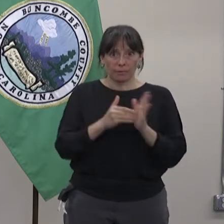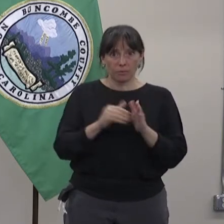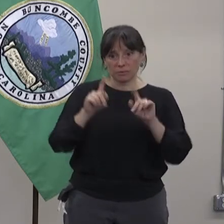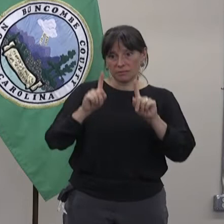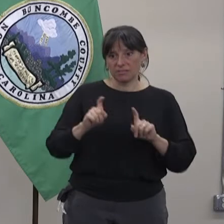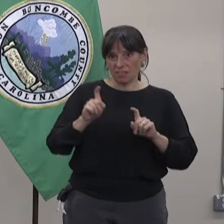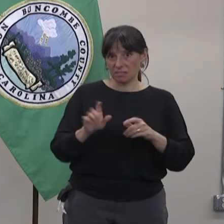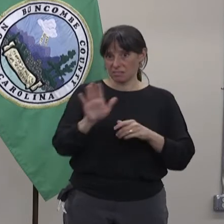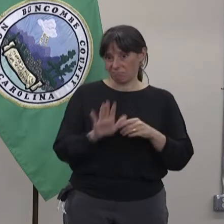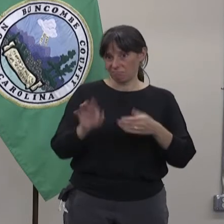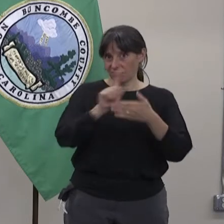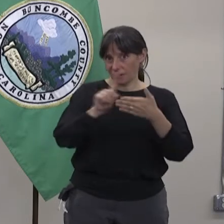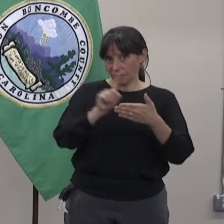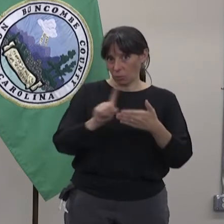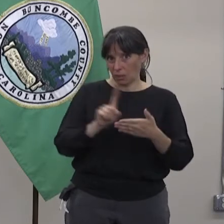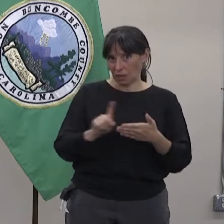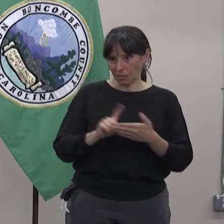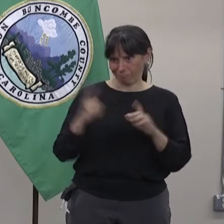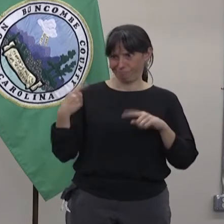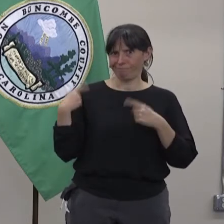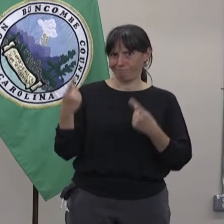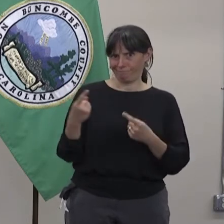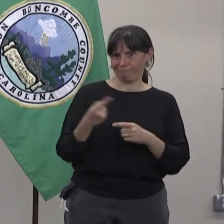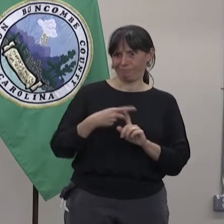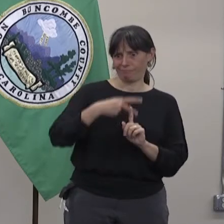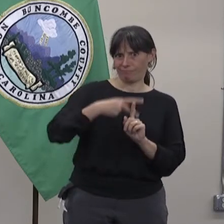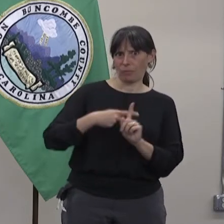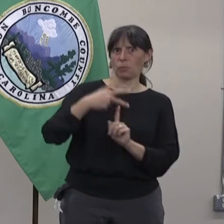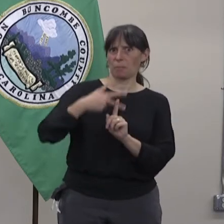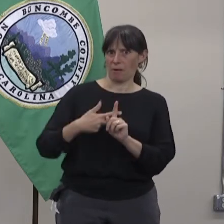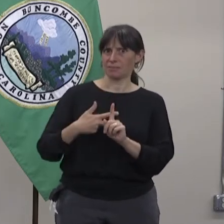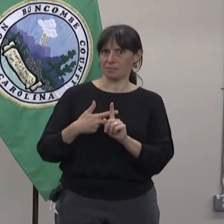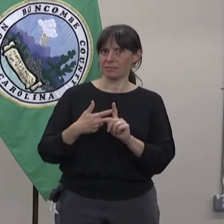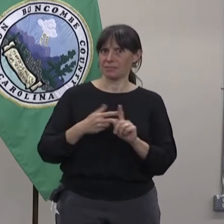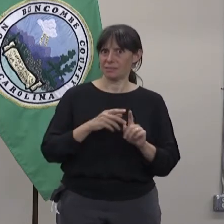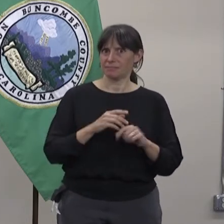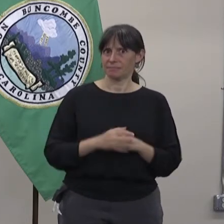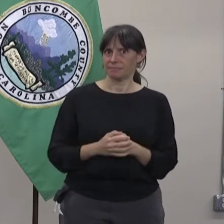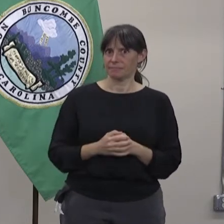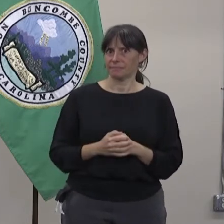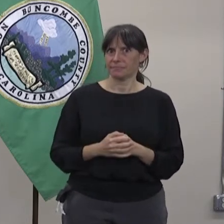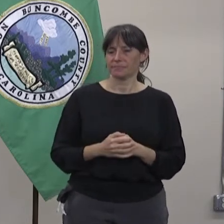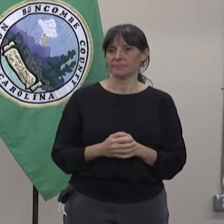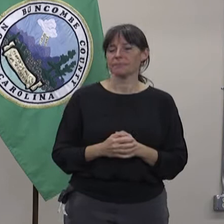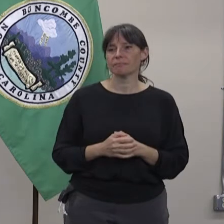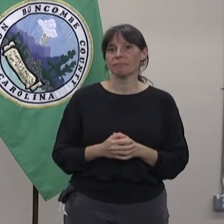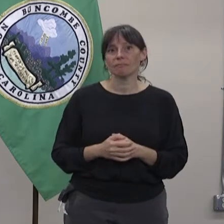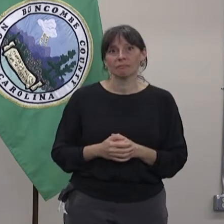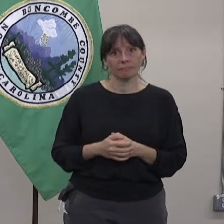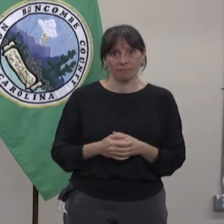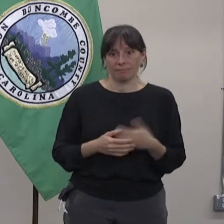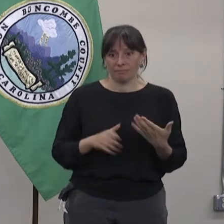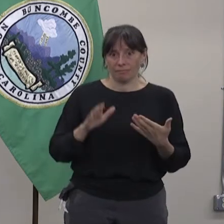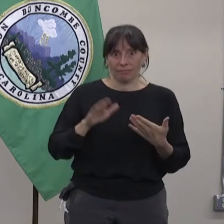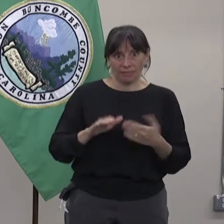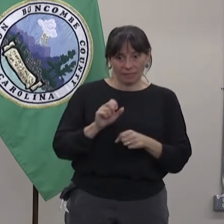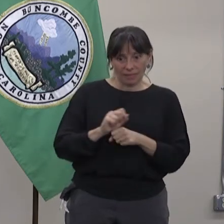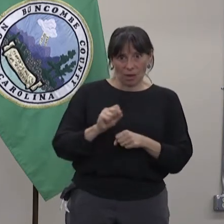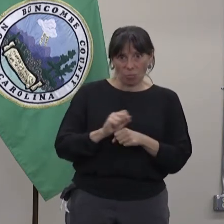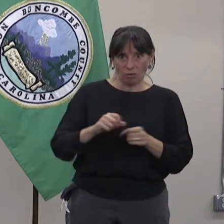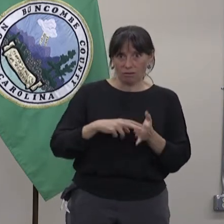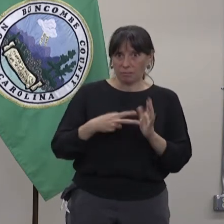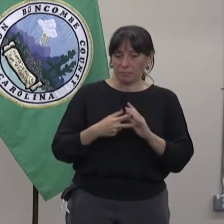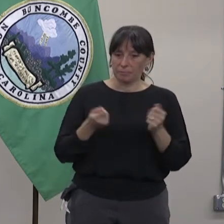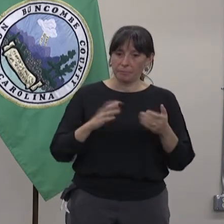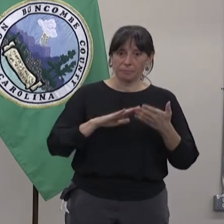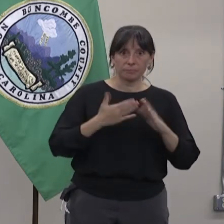week and have seen that throughout the last few months. This is a collaborative and committed effort of community